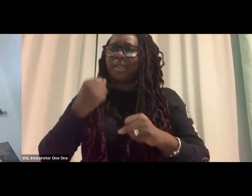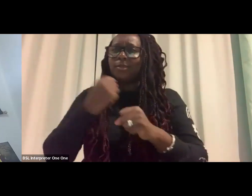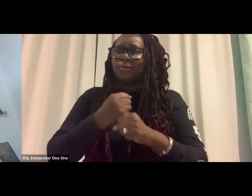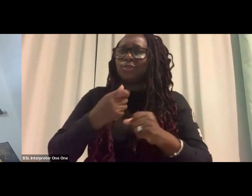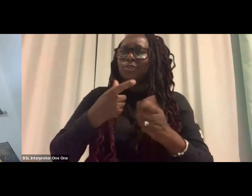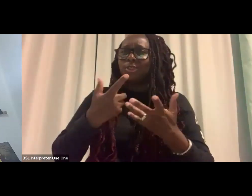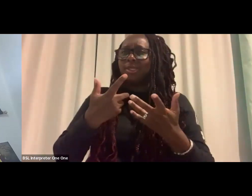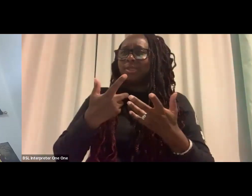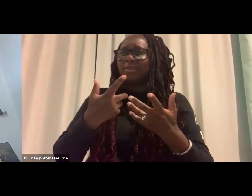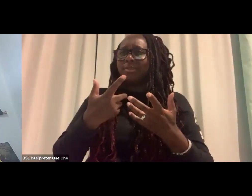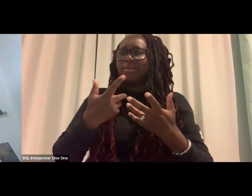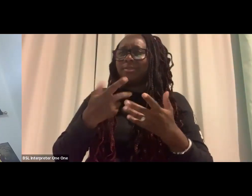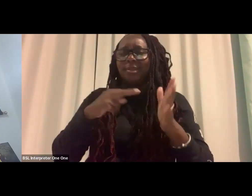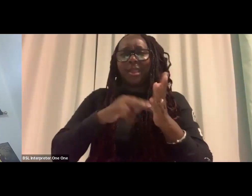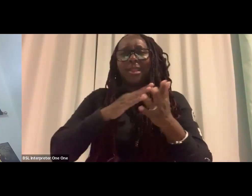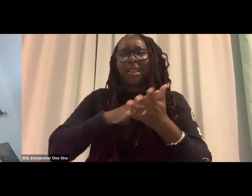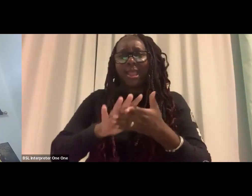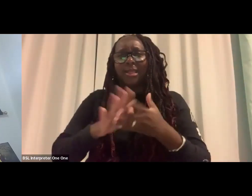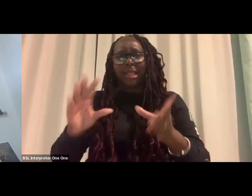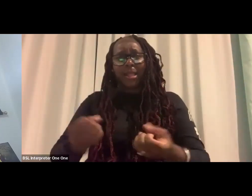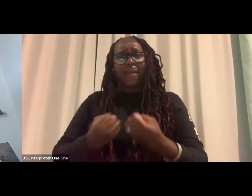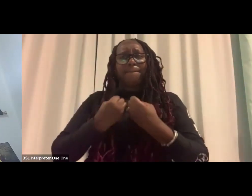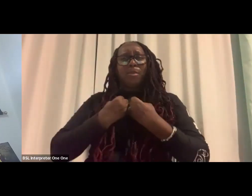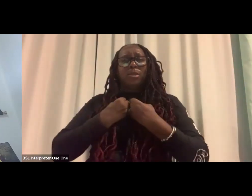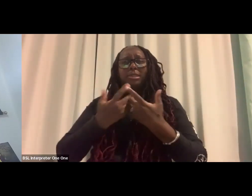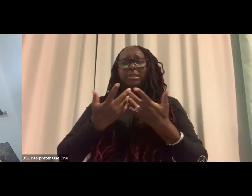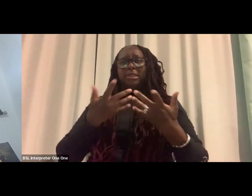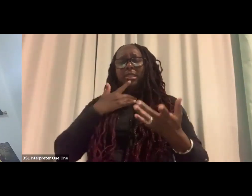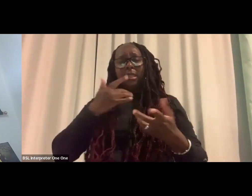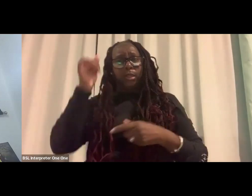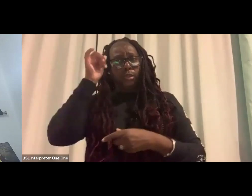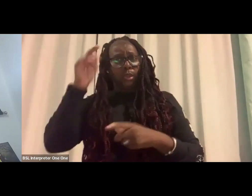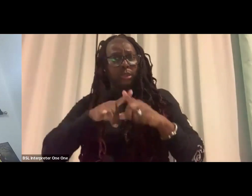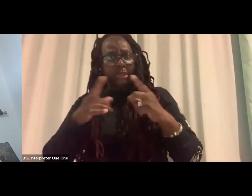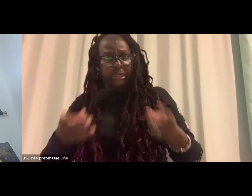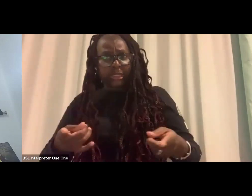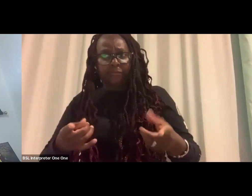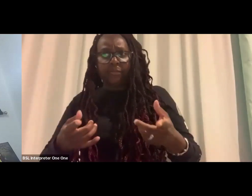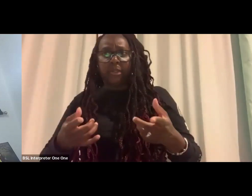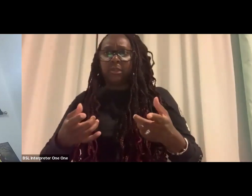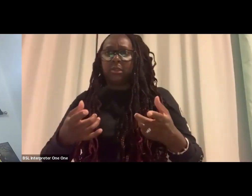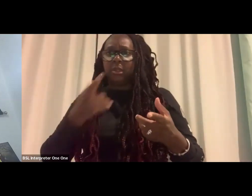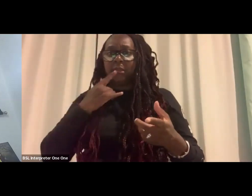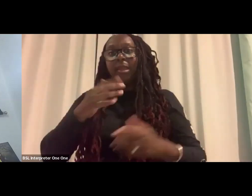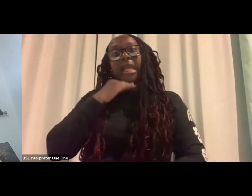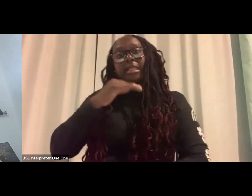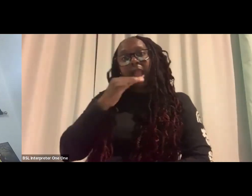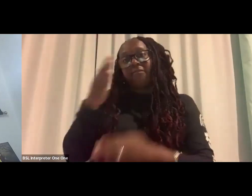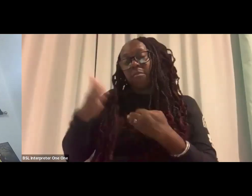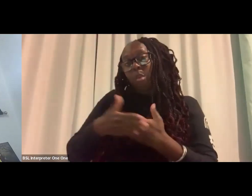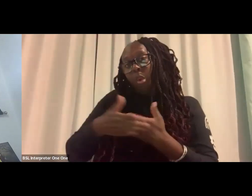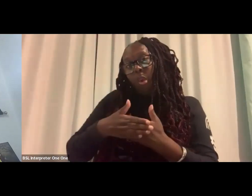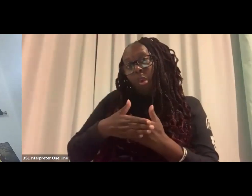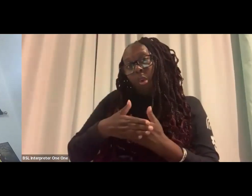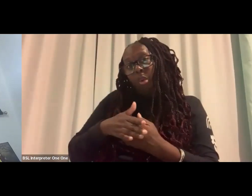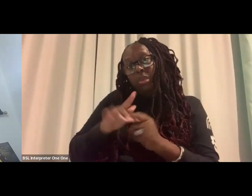the pursuit of contentment, and that is basically to knowing the difference between enough and more. So at some point, I